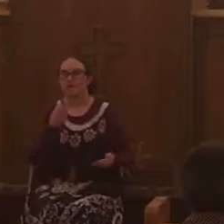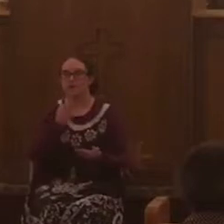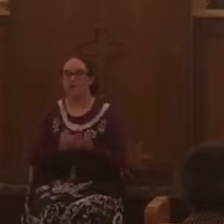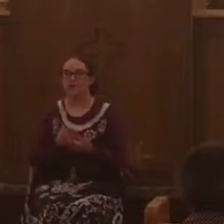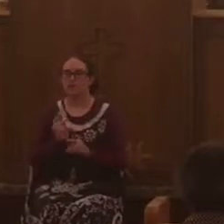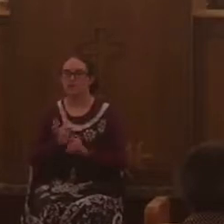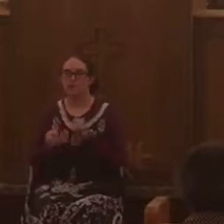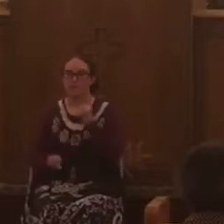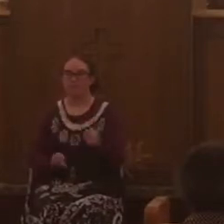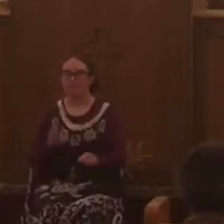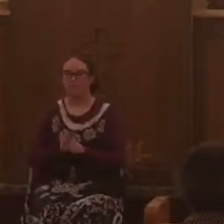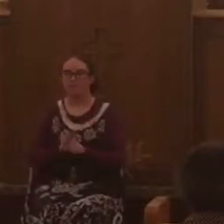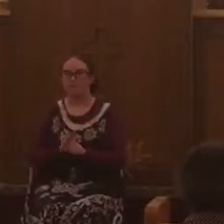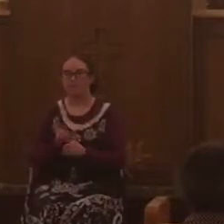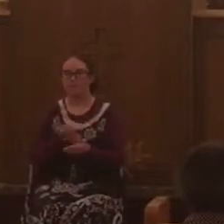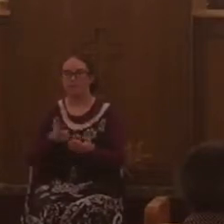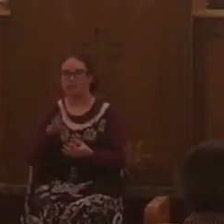Church,